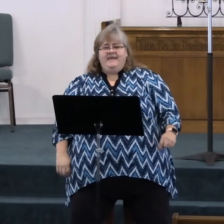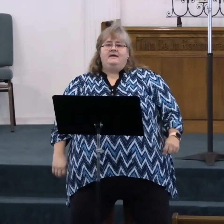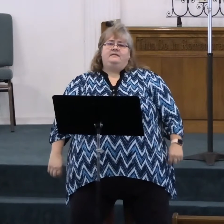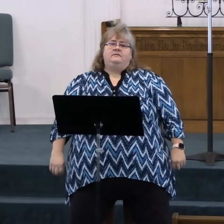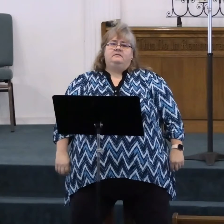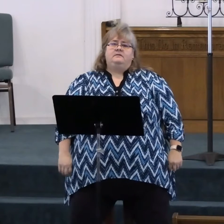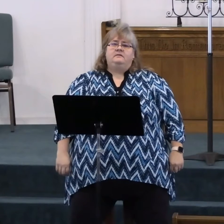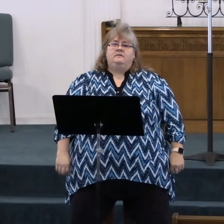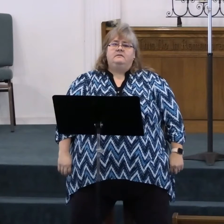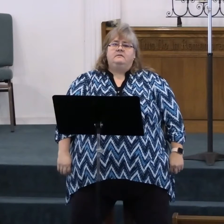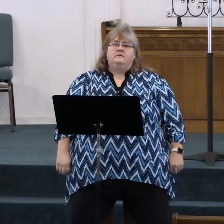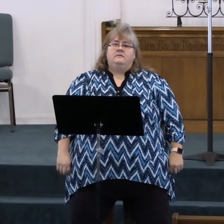man,